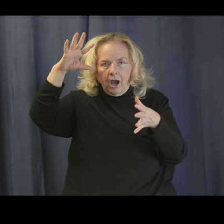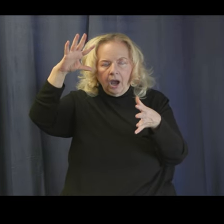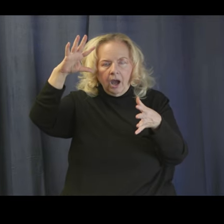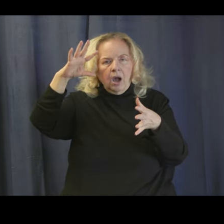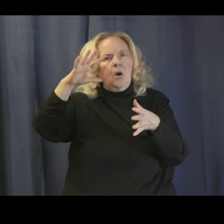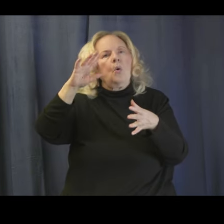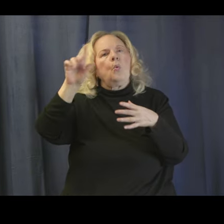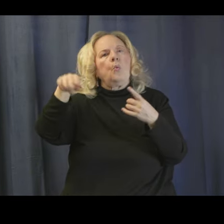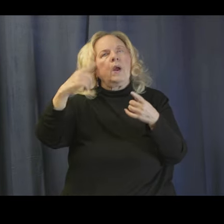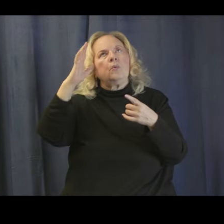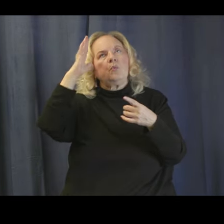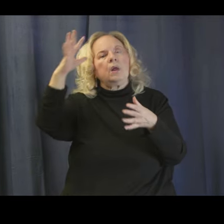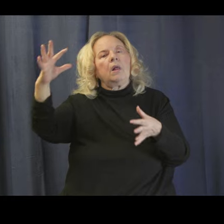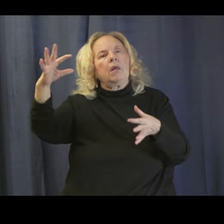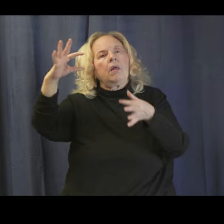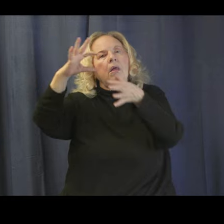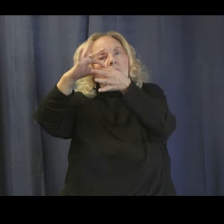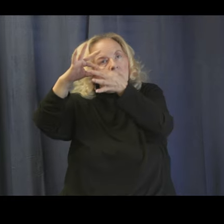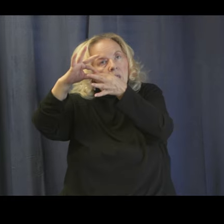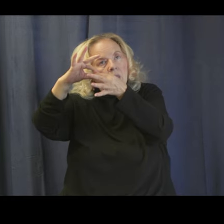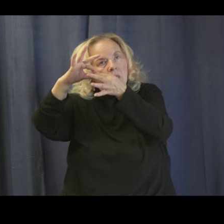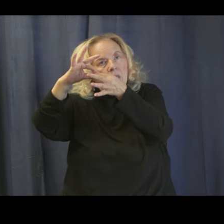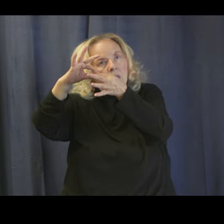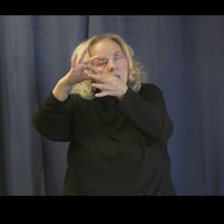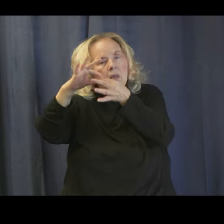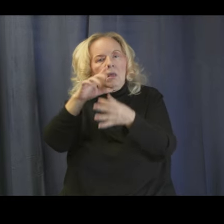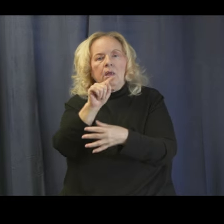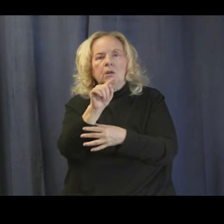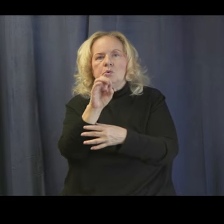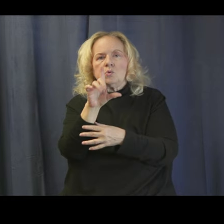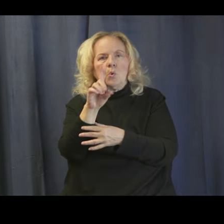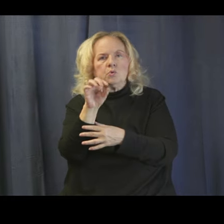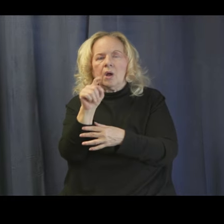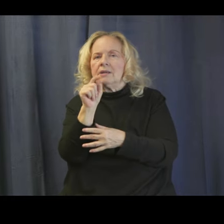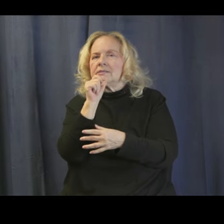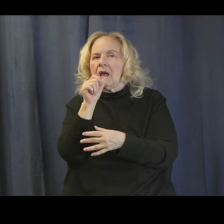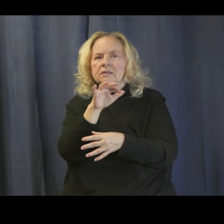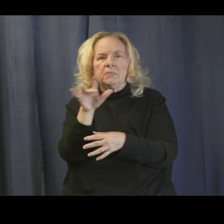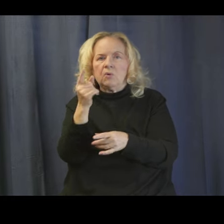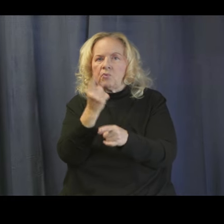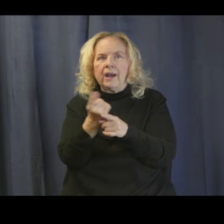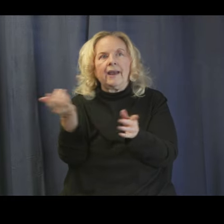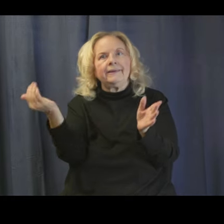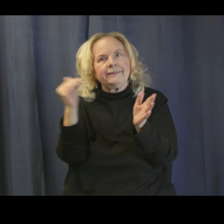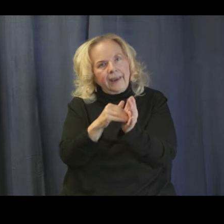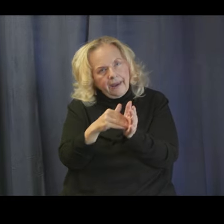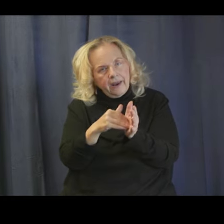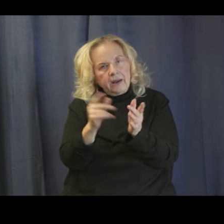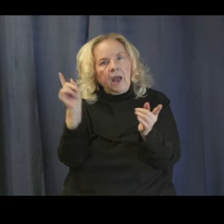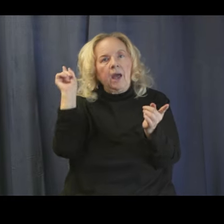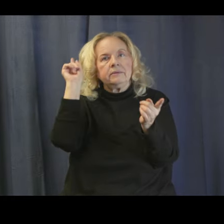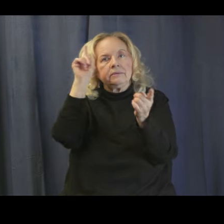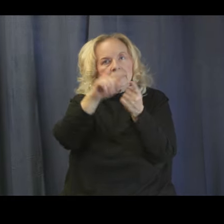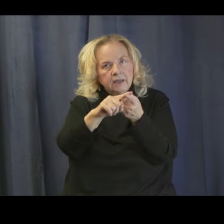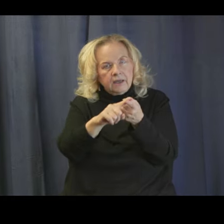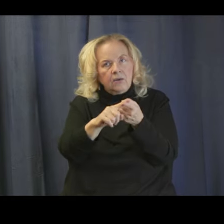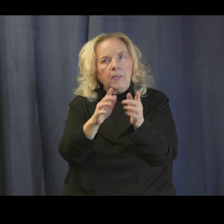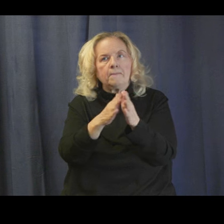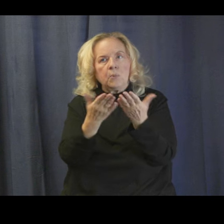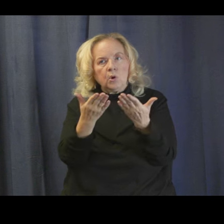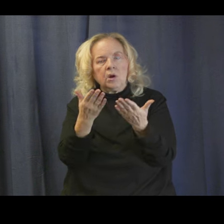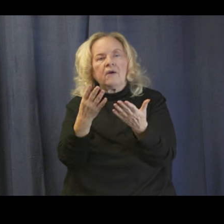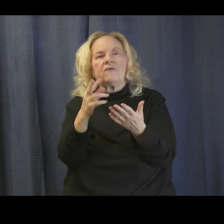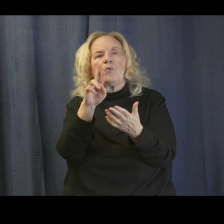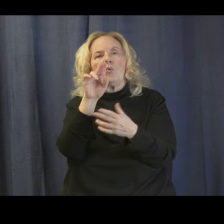going to see the connection restored? The word Toldot is not spelled correctly again until the